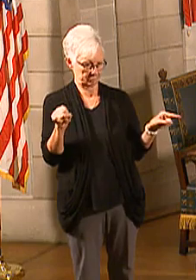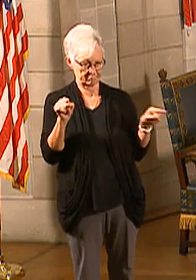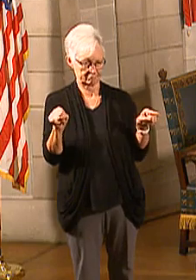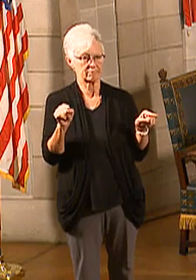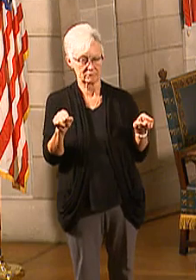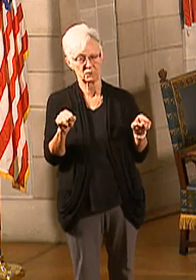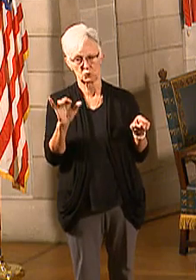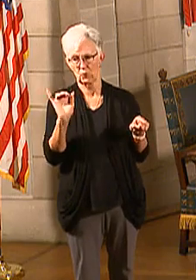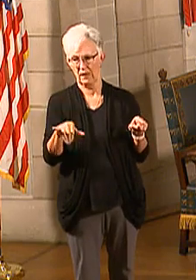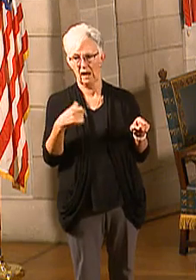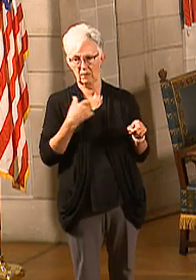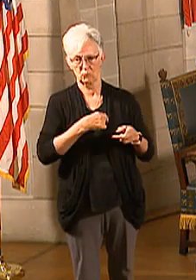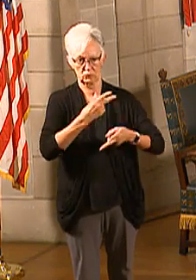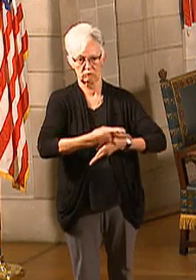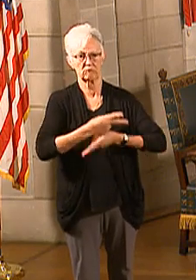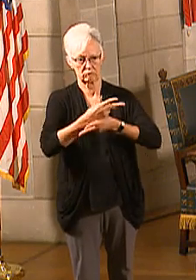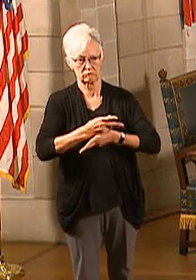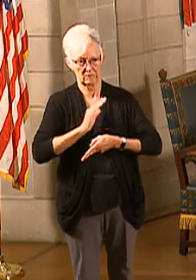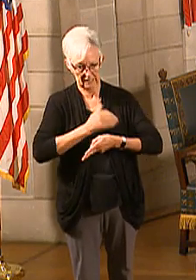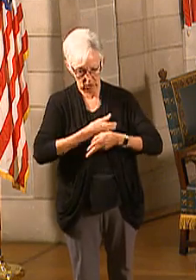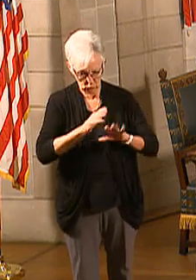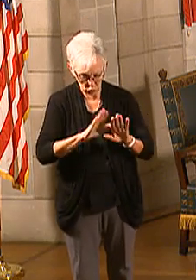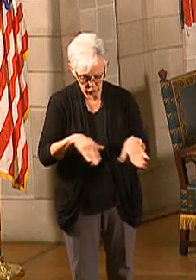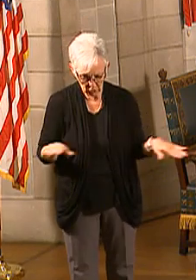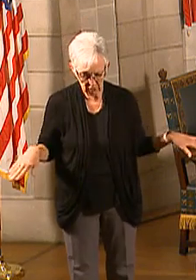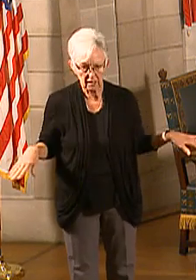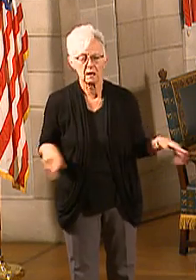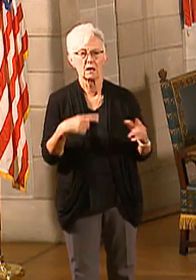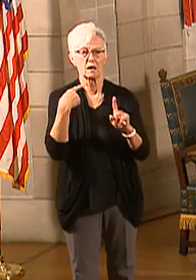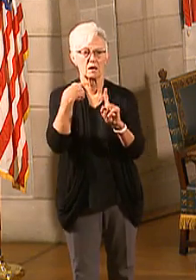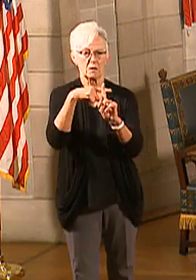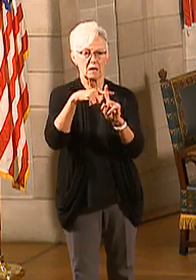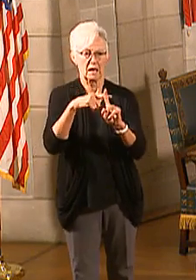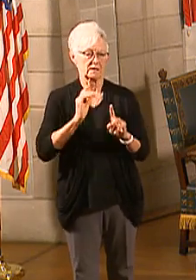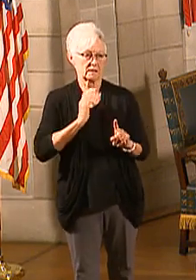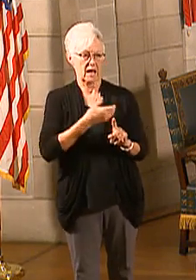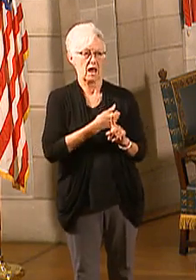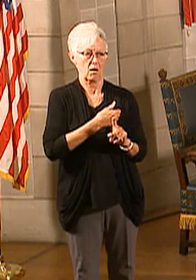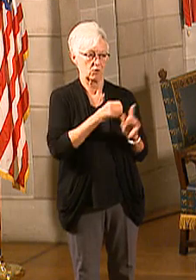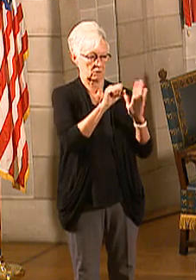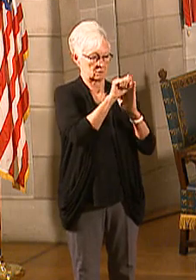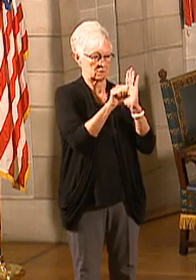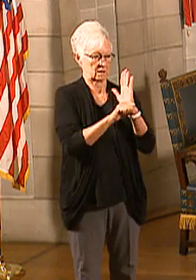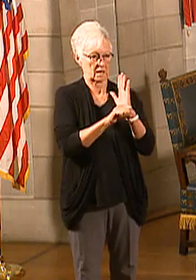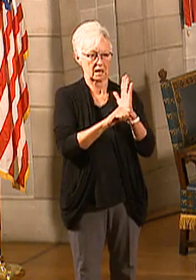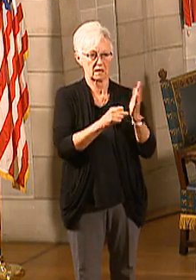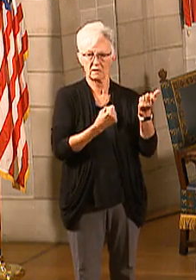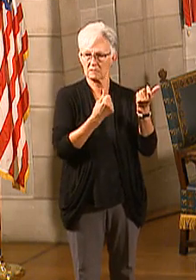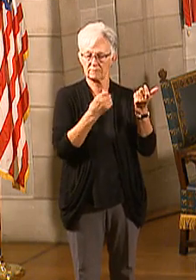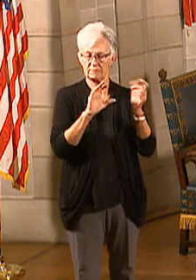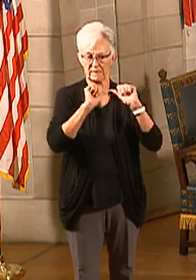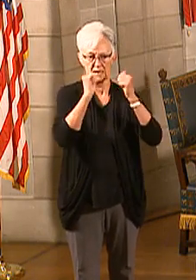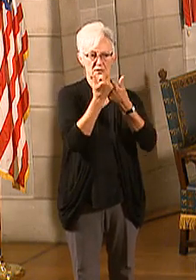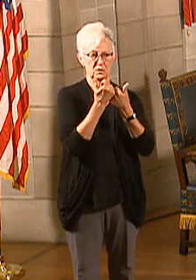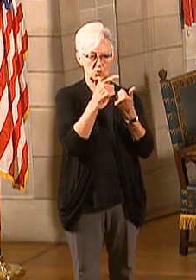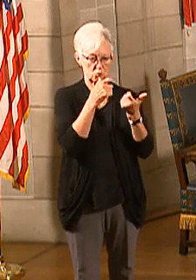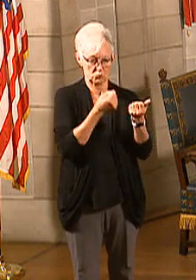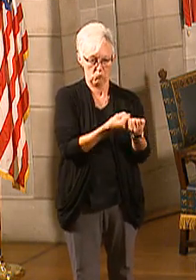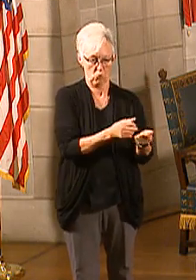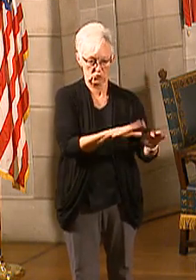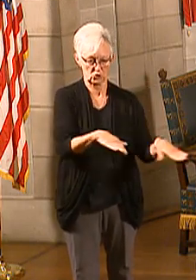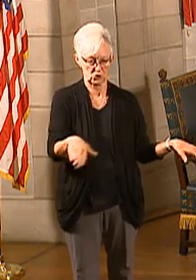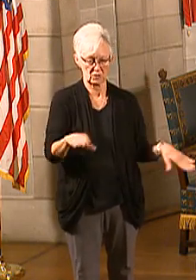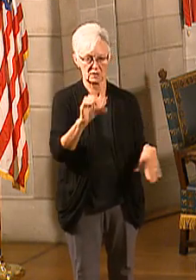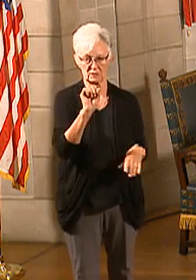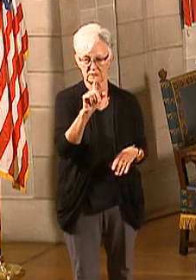take care of. And of course, also during that time, we did the transition from St. Francis over to the state of Nebraska. So here to help me